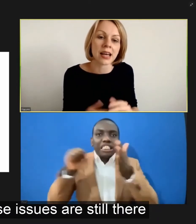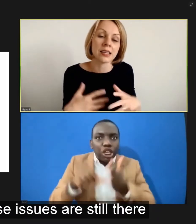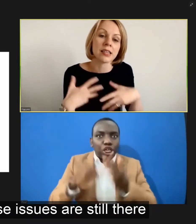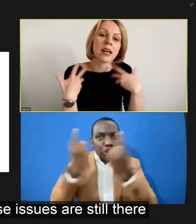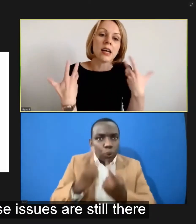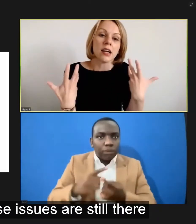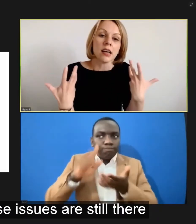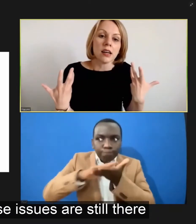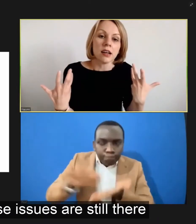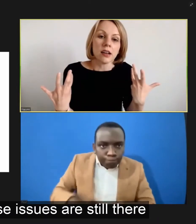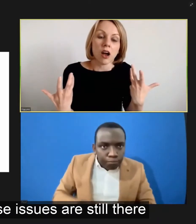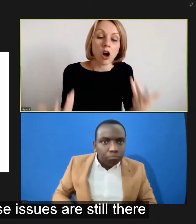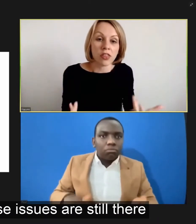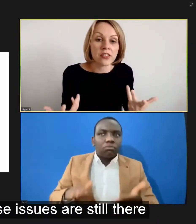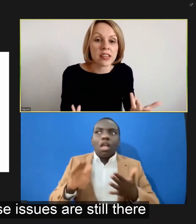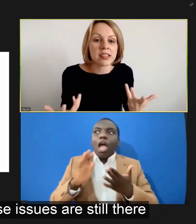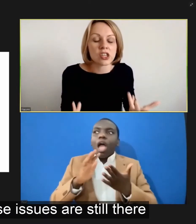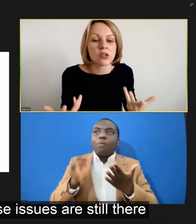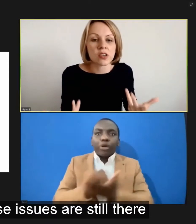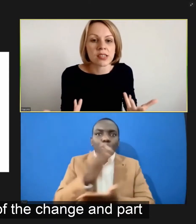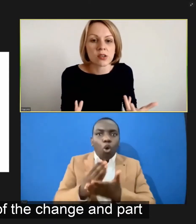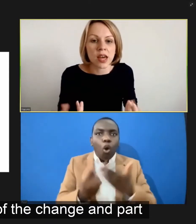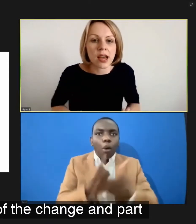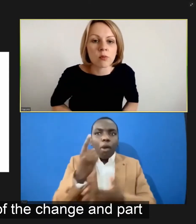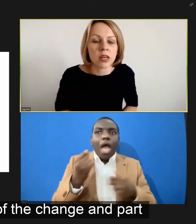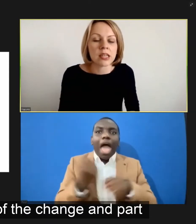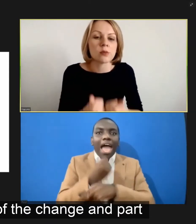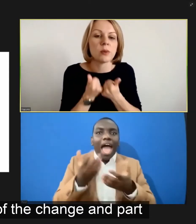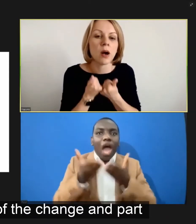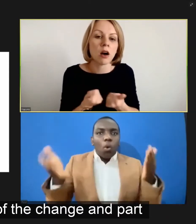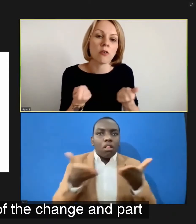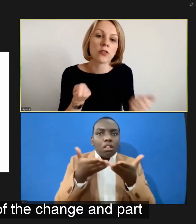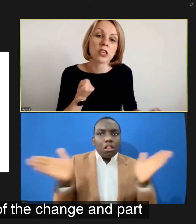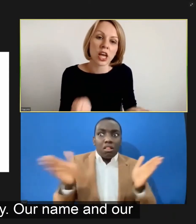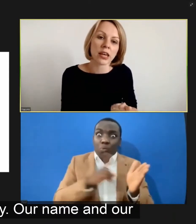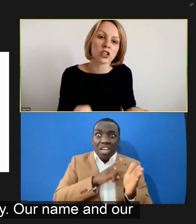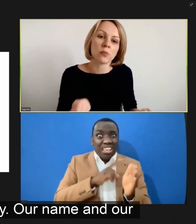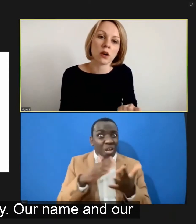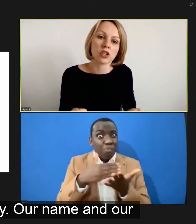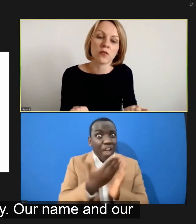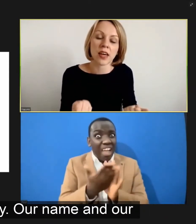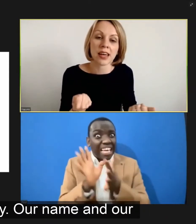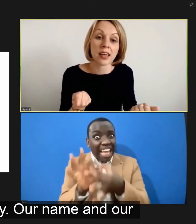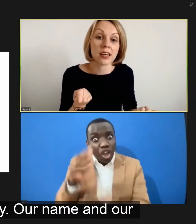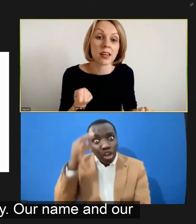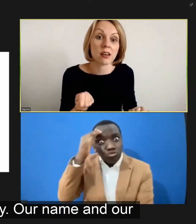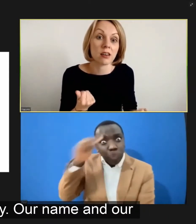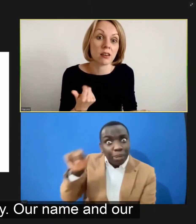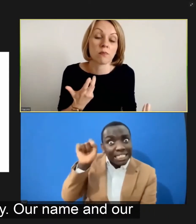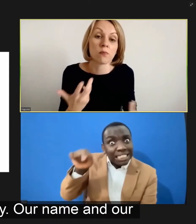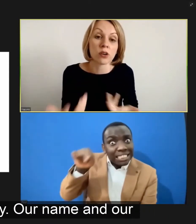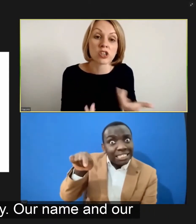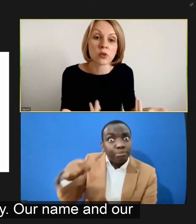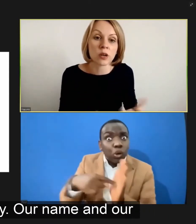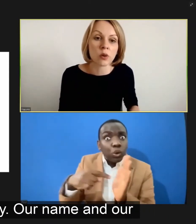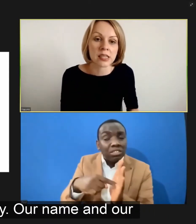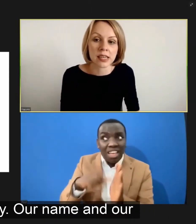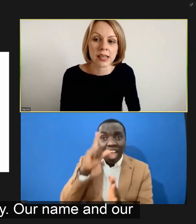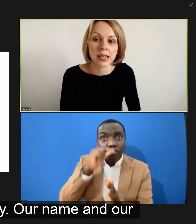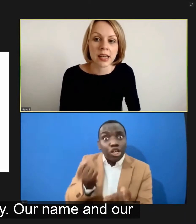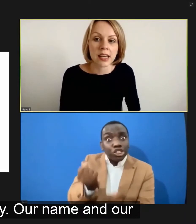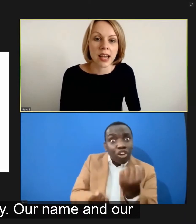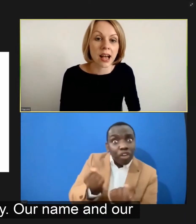understand that these issues are still there, and we need to be part of the change and part of that bridge to